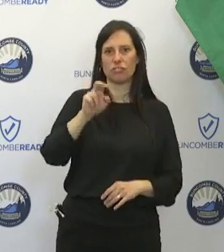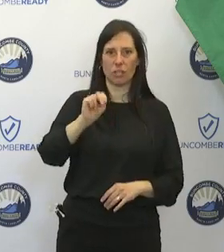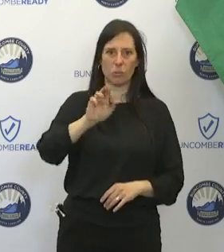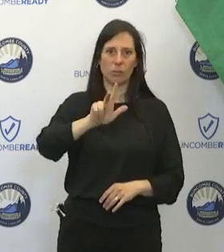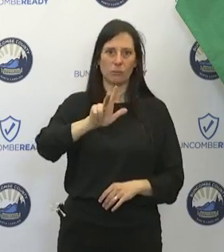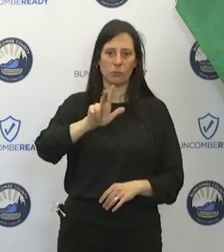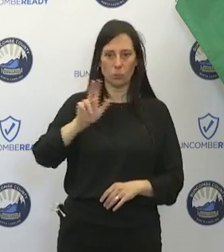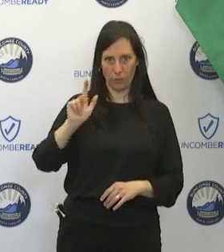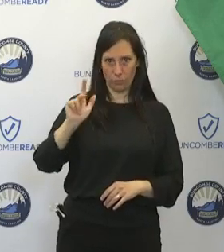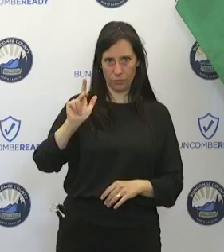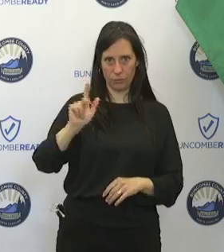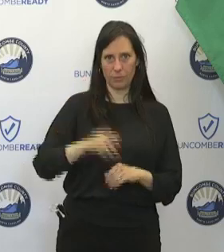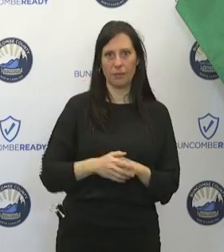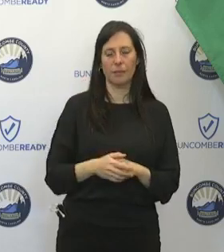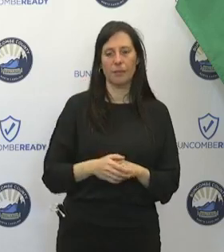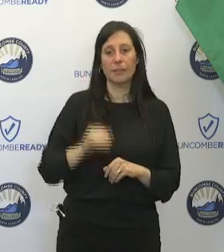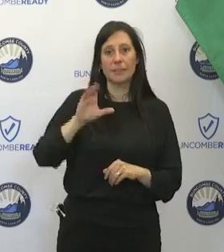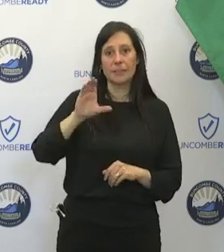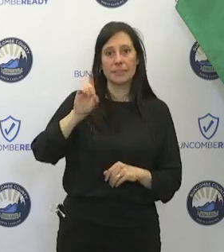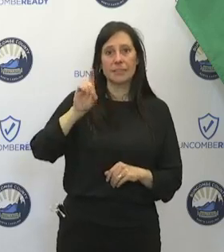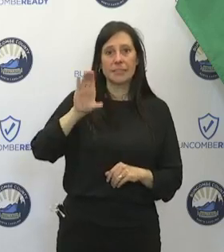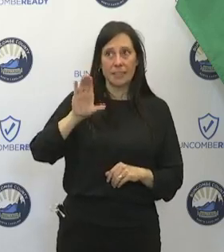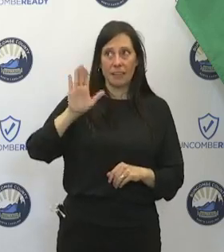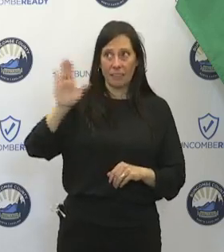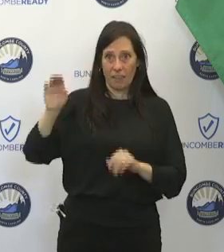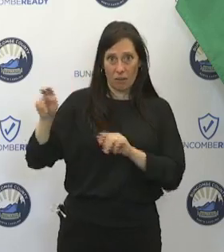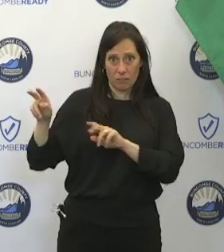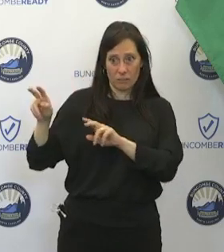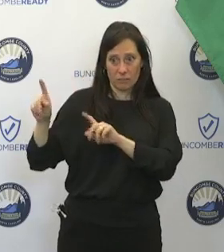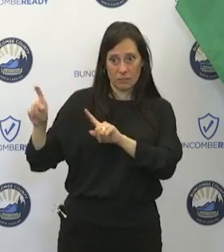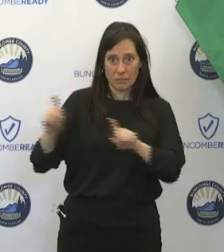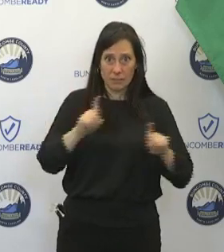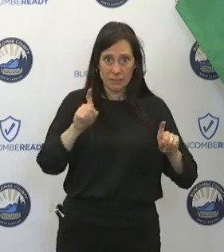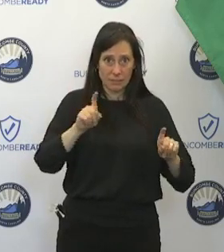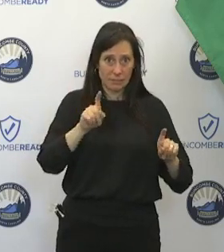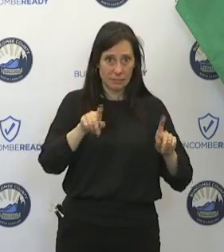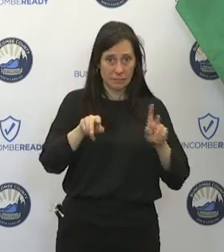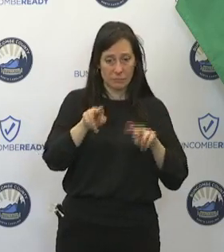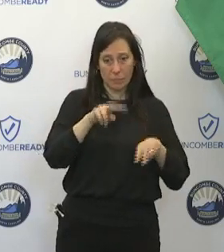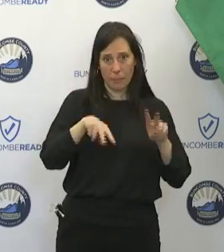Through the CDC Sentinel surveillance, 3 cases with B117